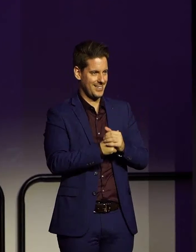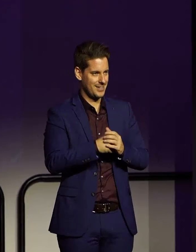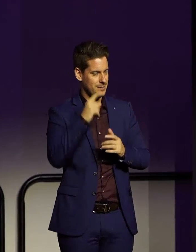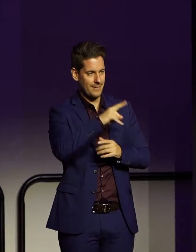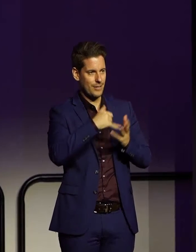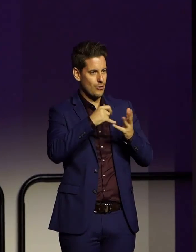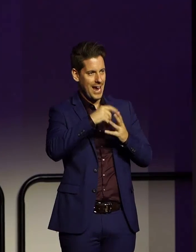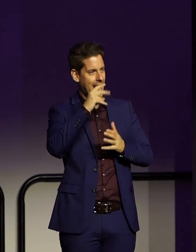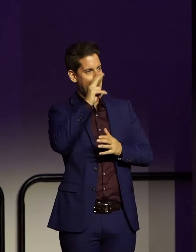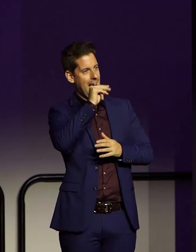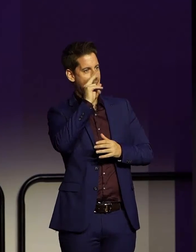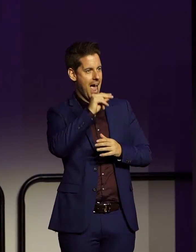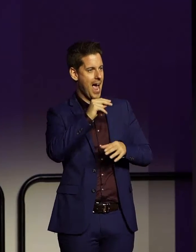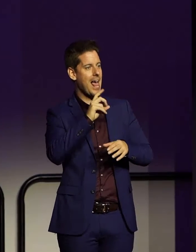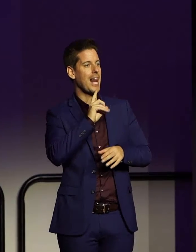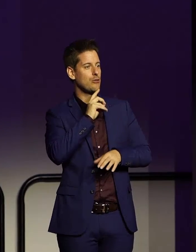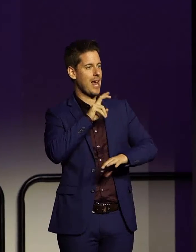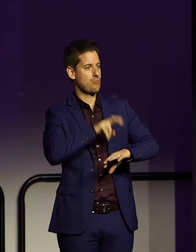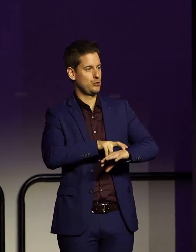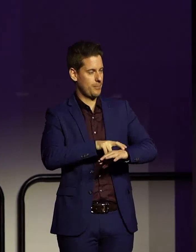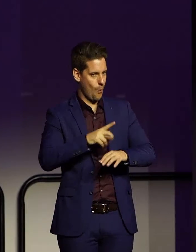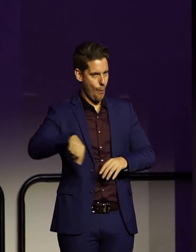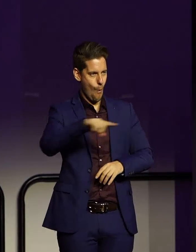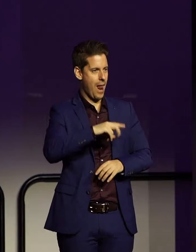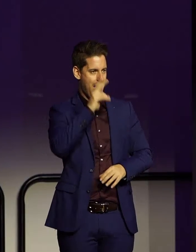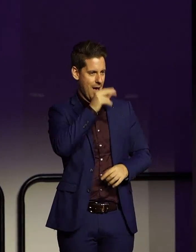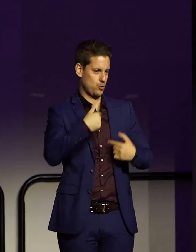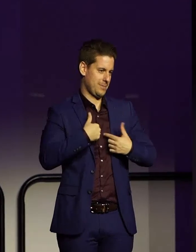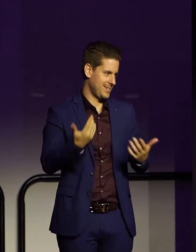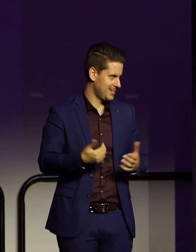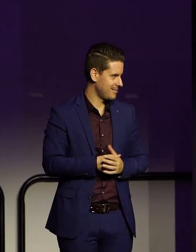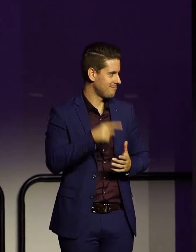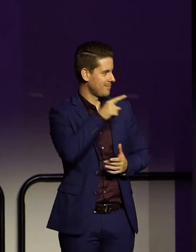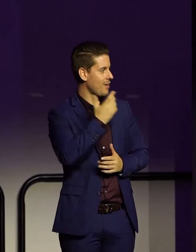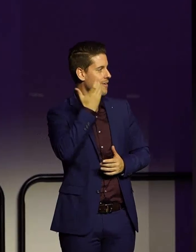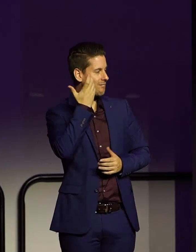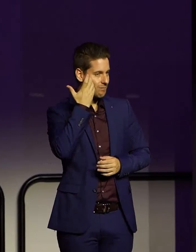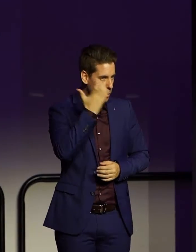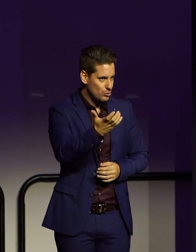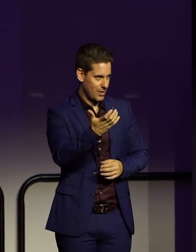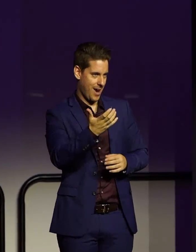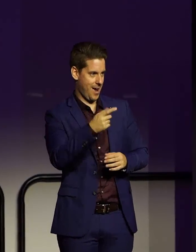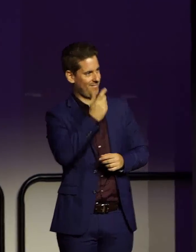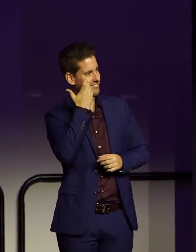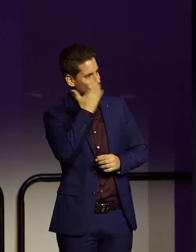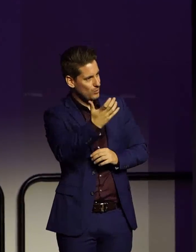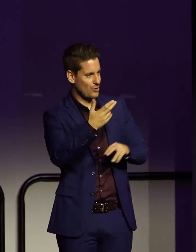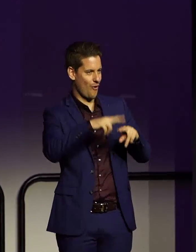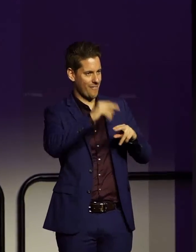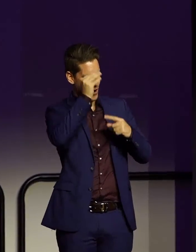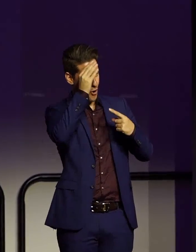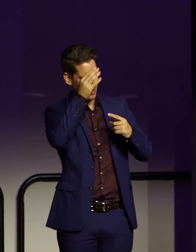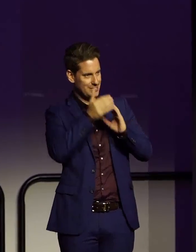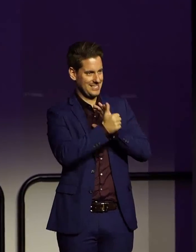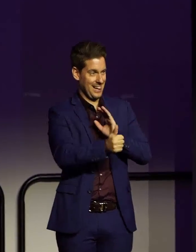bright young auto electrical apprentices. Everyone seems young to me now, Sophie, who is the future of that knowledge and those skills.